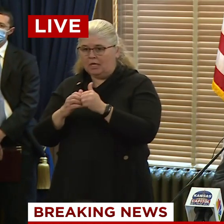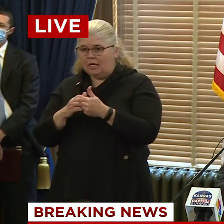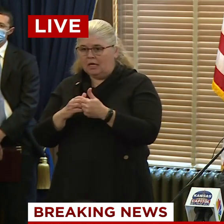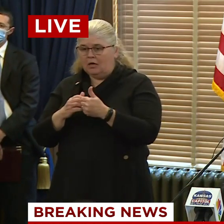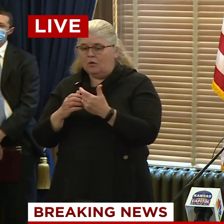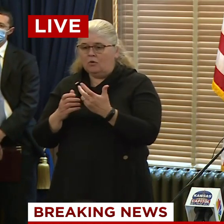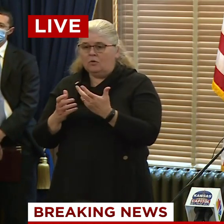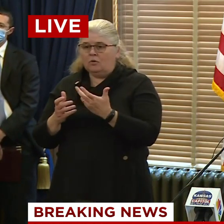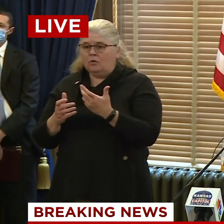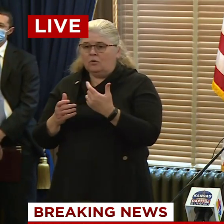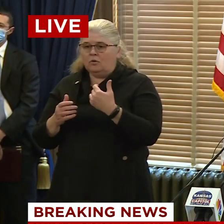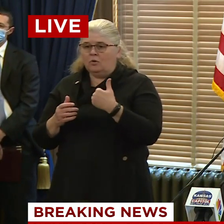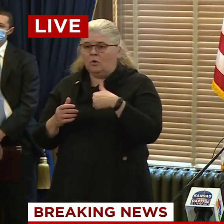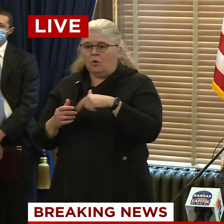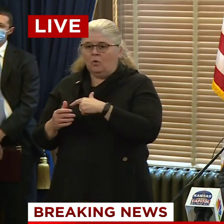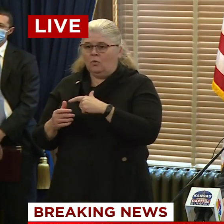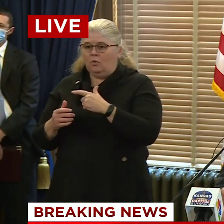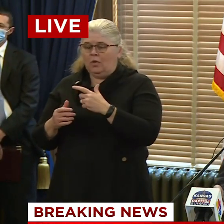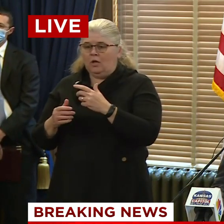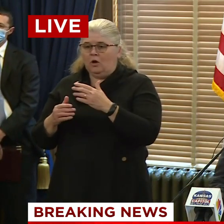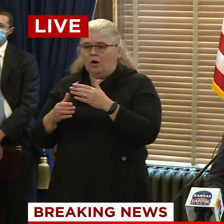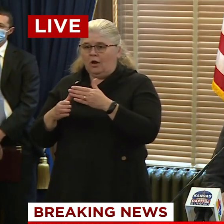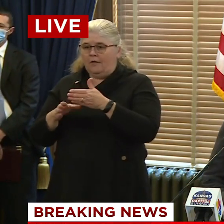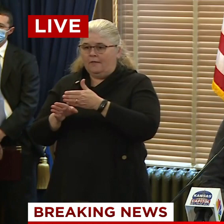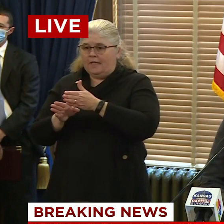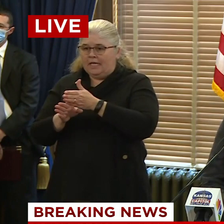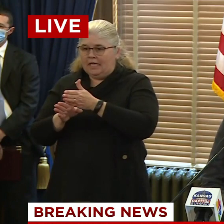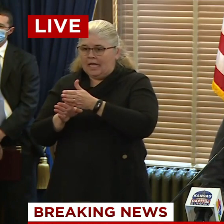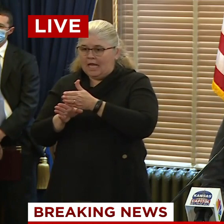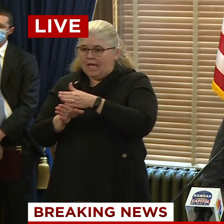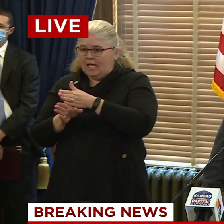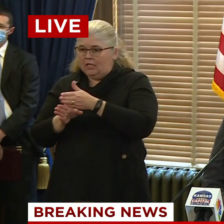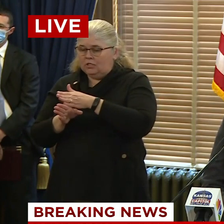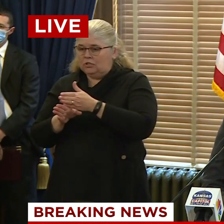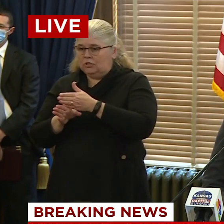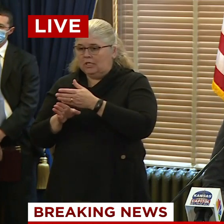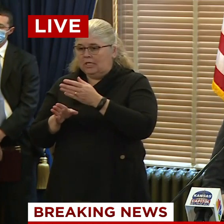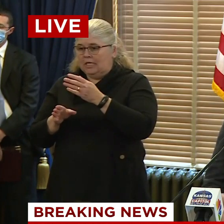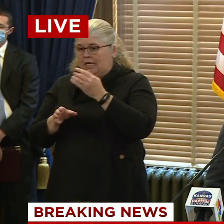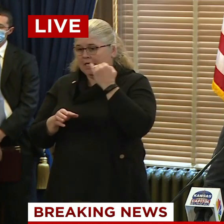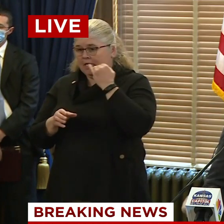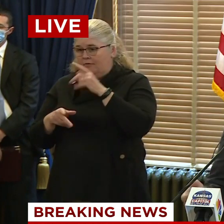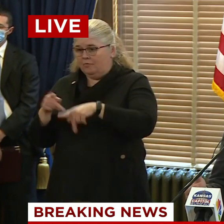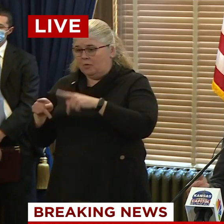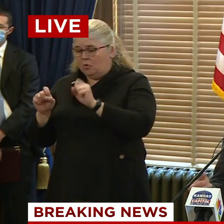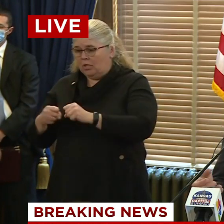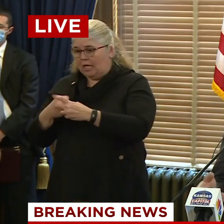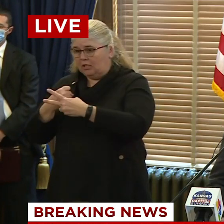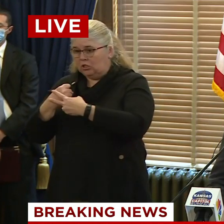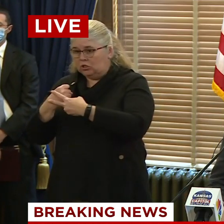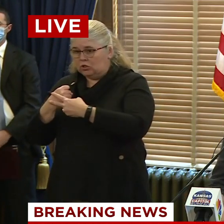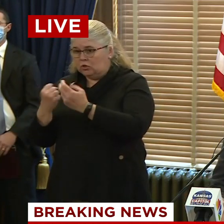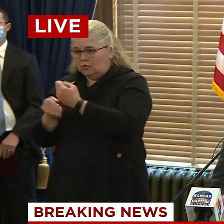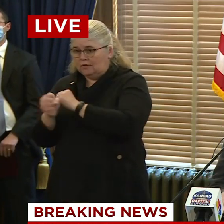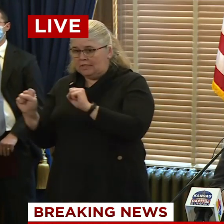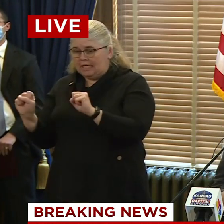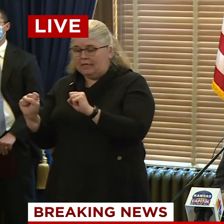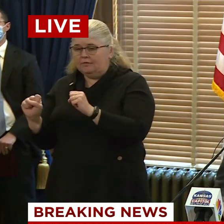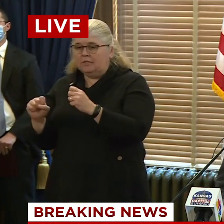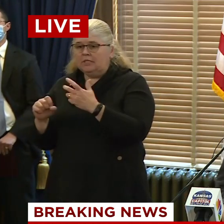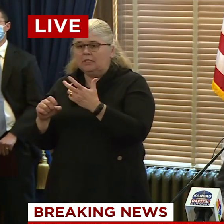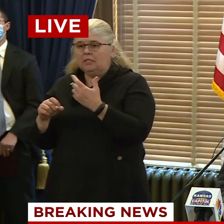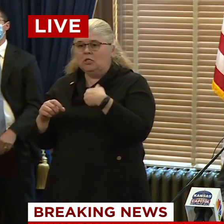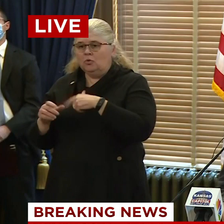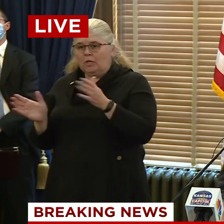whether curtailments of power are needed or not. And so to the extent folks can conserve safely, we